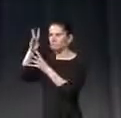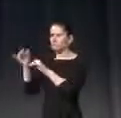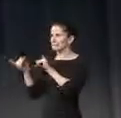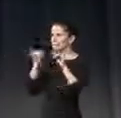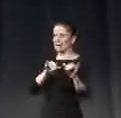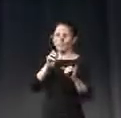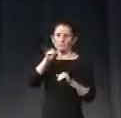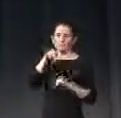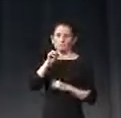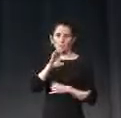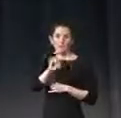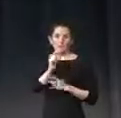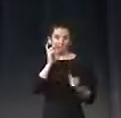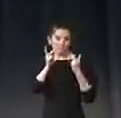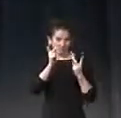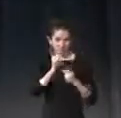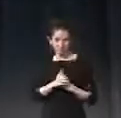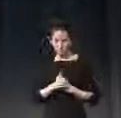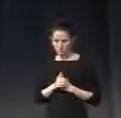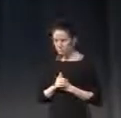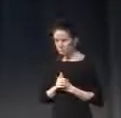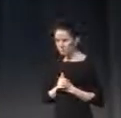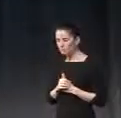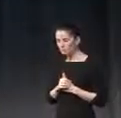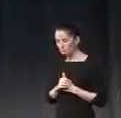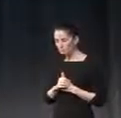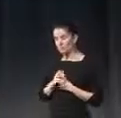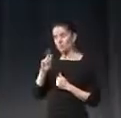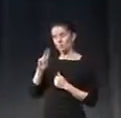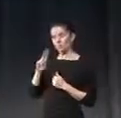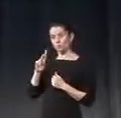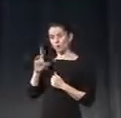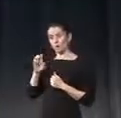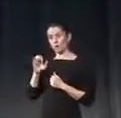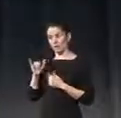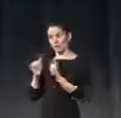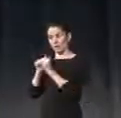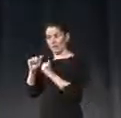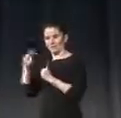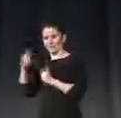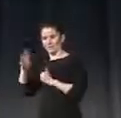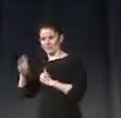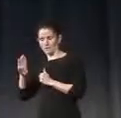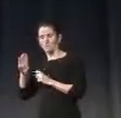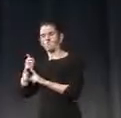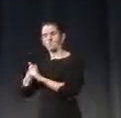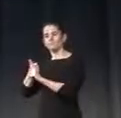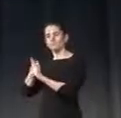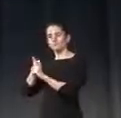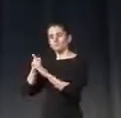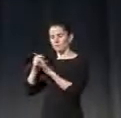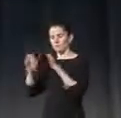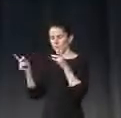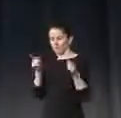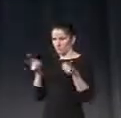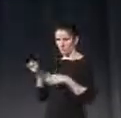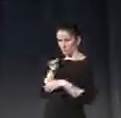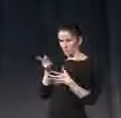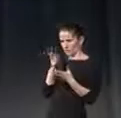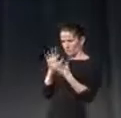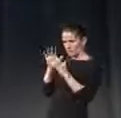optics? Working with Graham Bell, Dudley performed oral gymnastics to become familiar with different configurations of the vocal